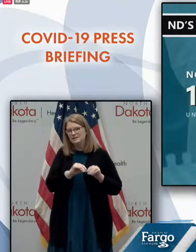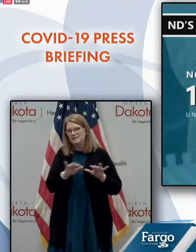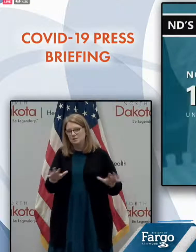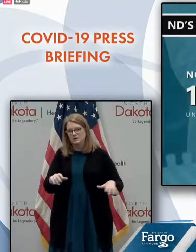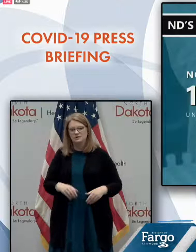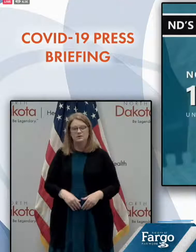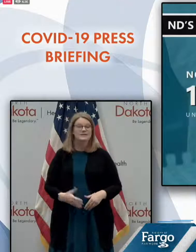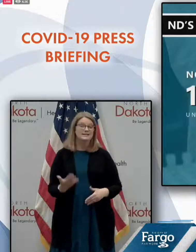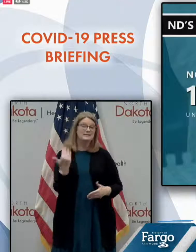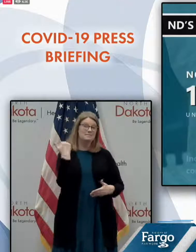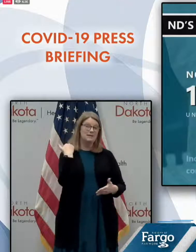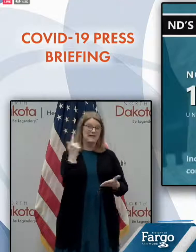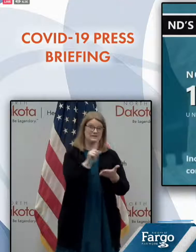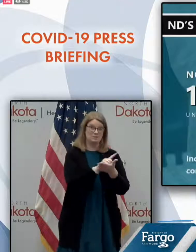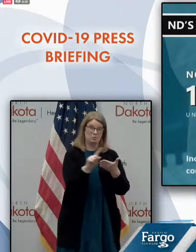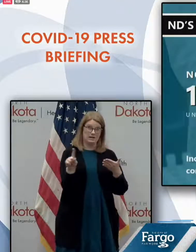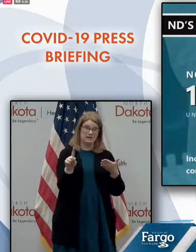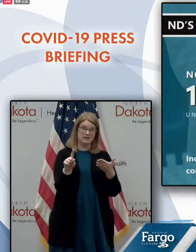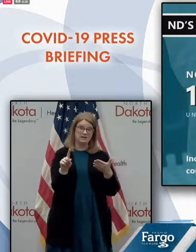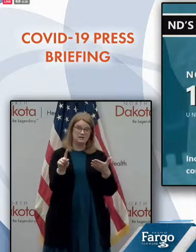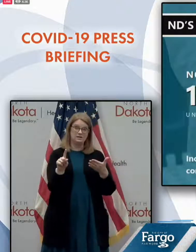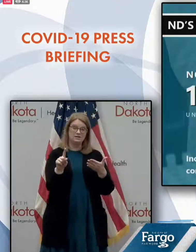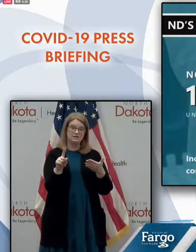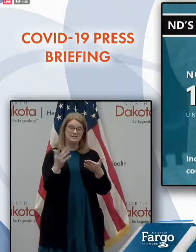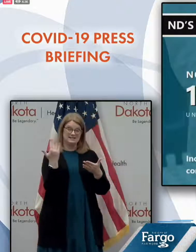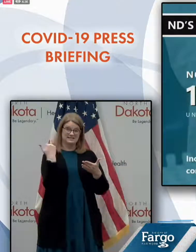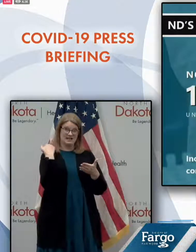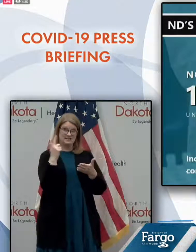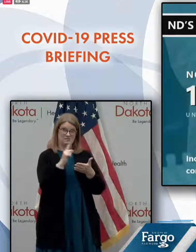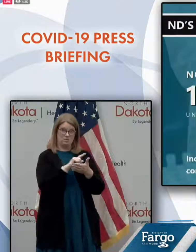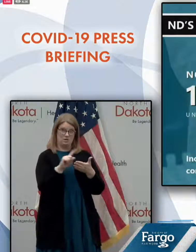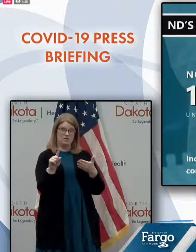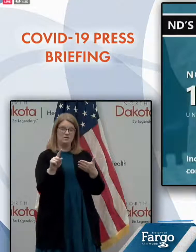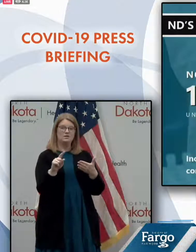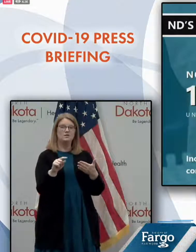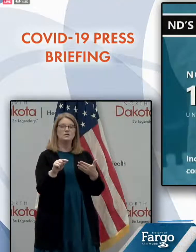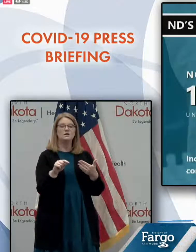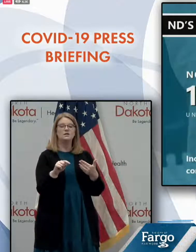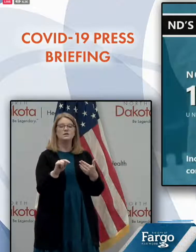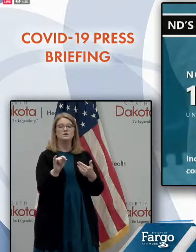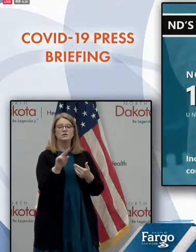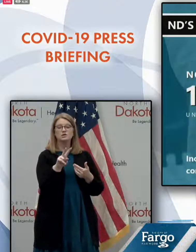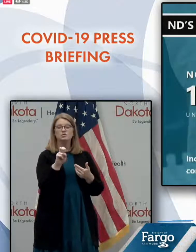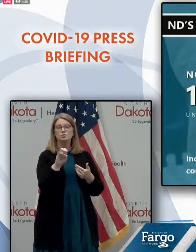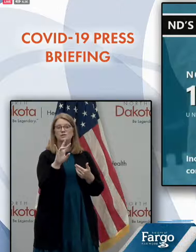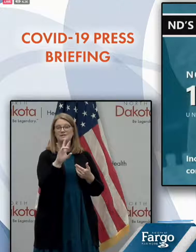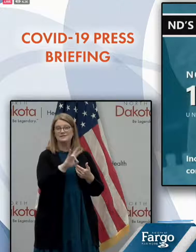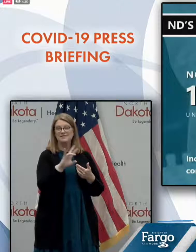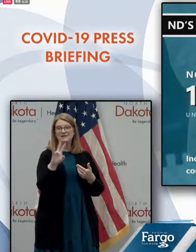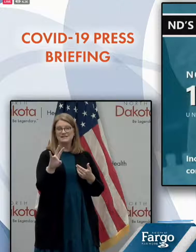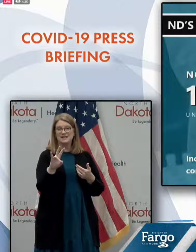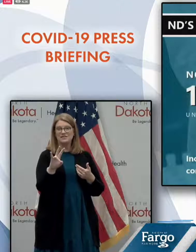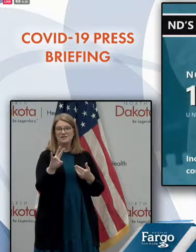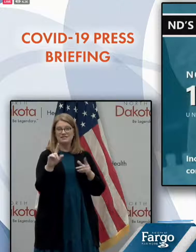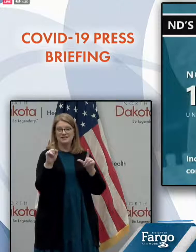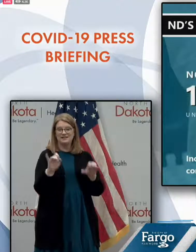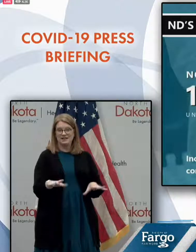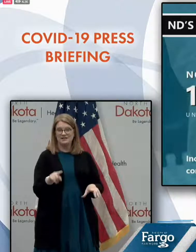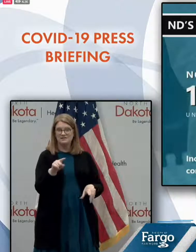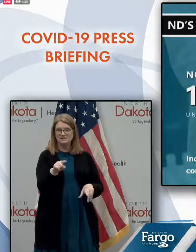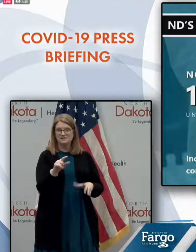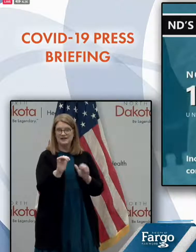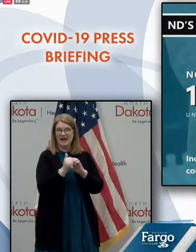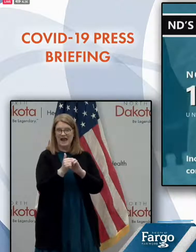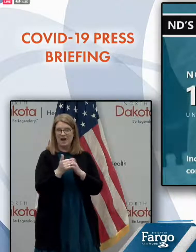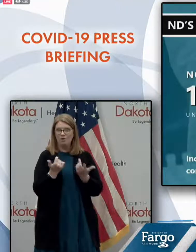alone of tests that came during this last week, we found 277 of those tests through